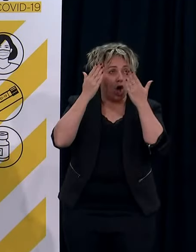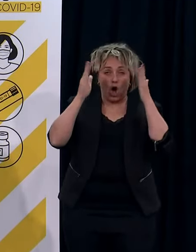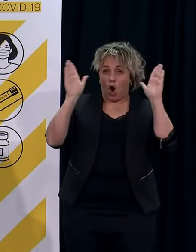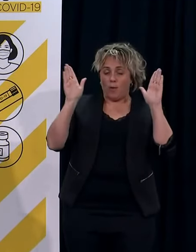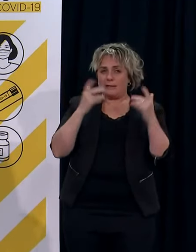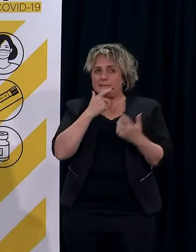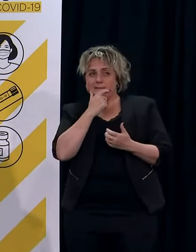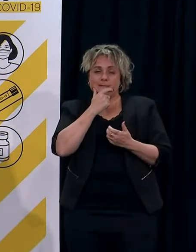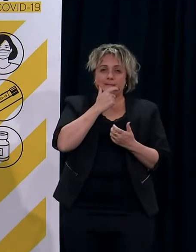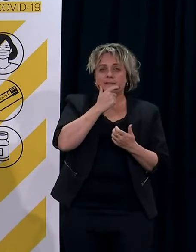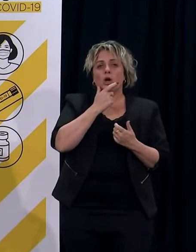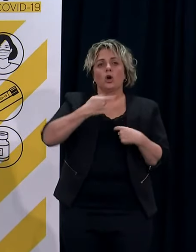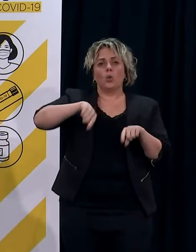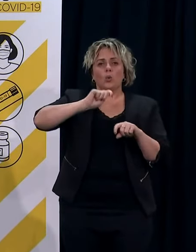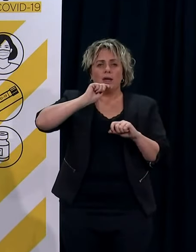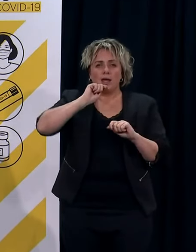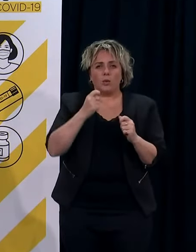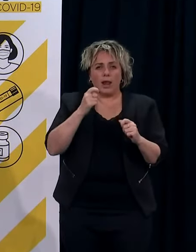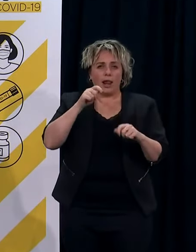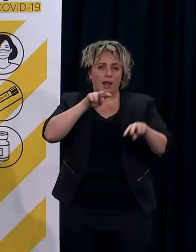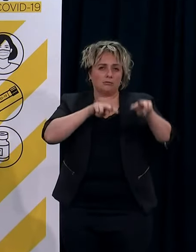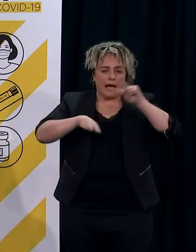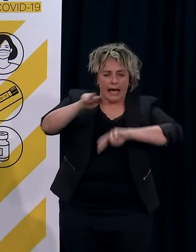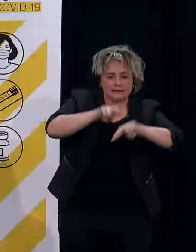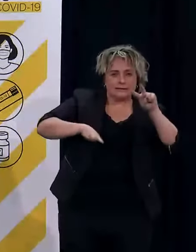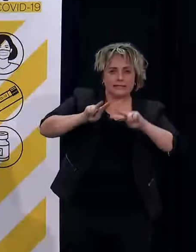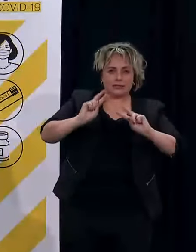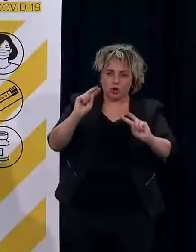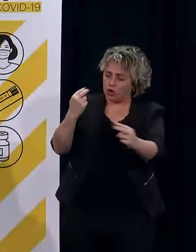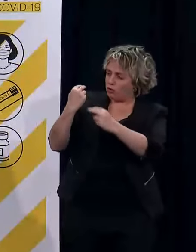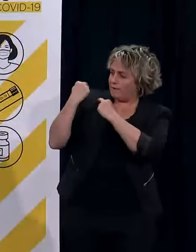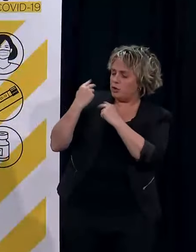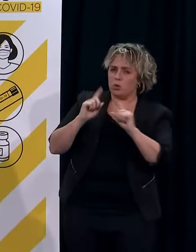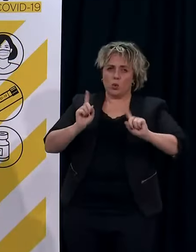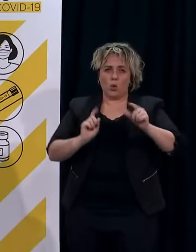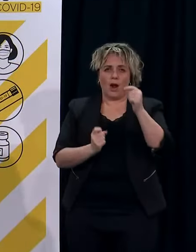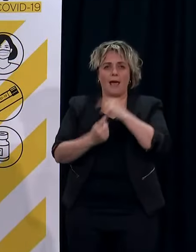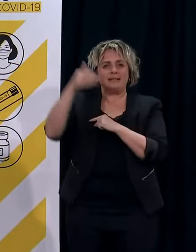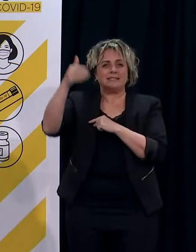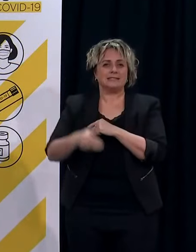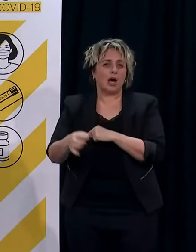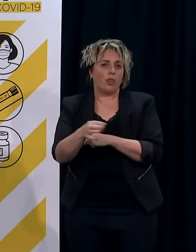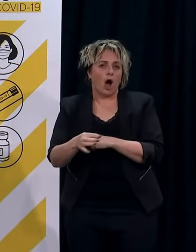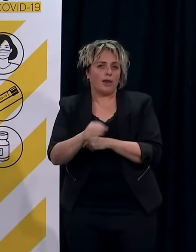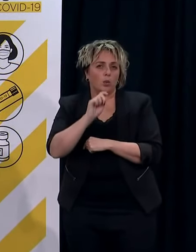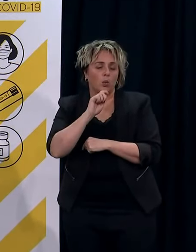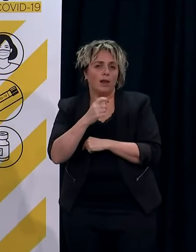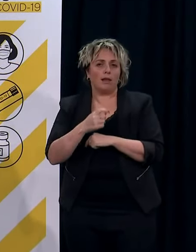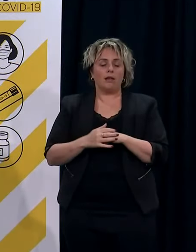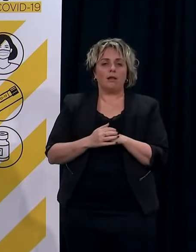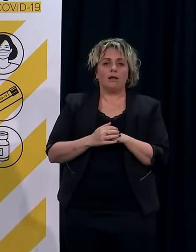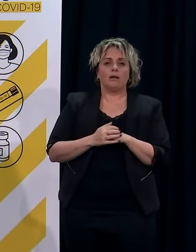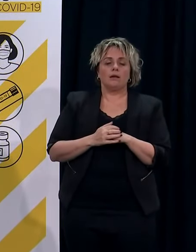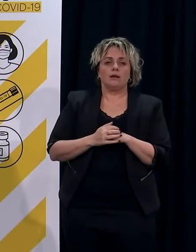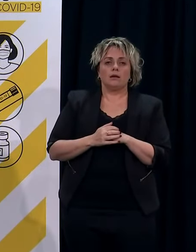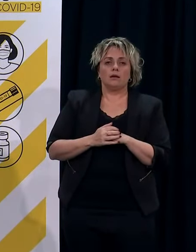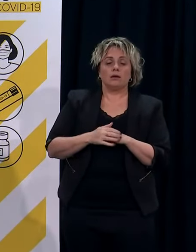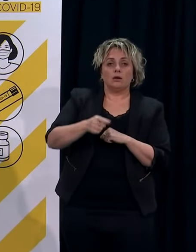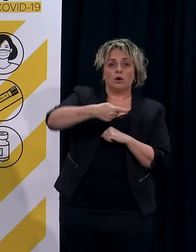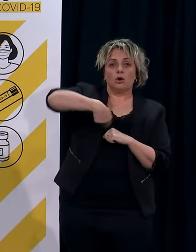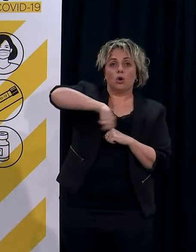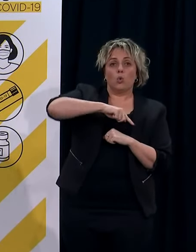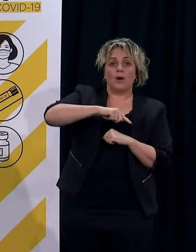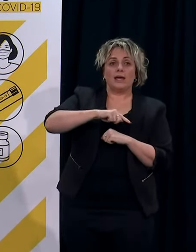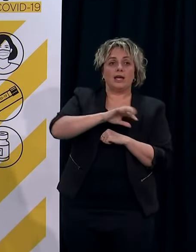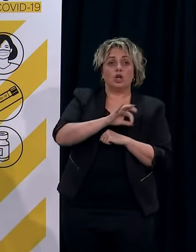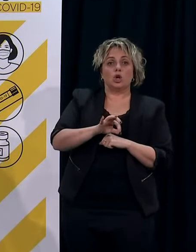So we will undertake a very genuine risk assessment about the ability to move alert levels. It's certainly not the case that we've predetermined it has to be